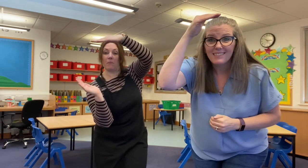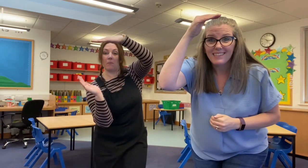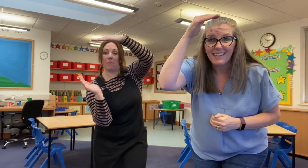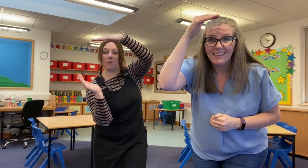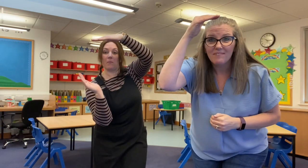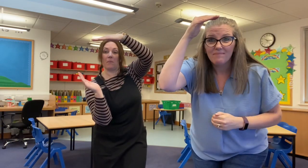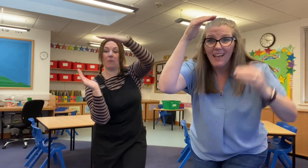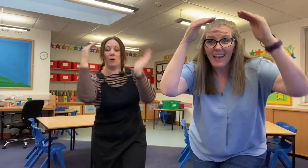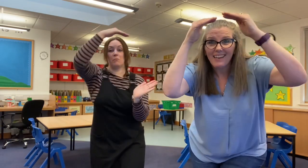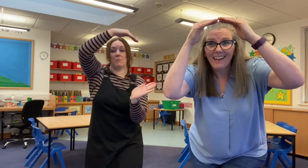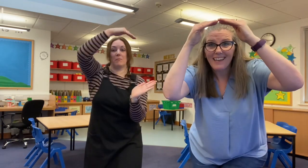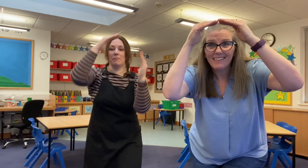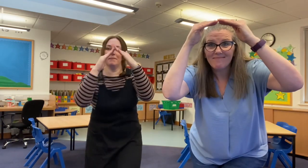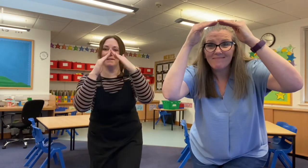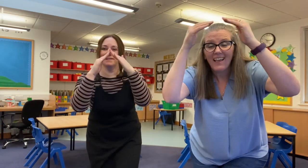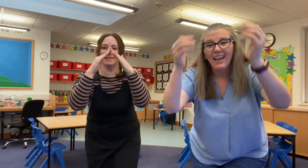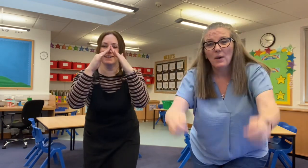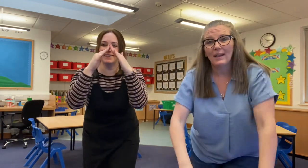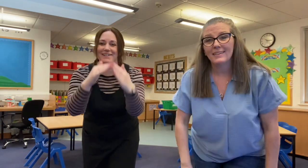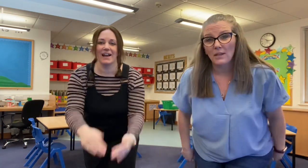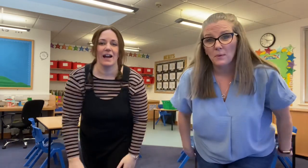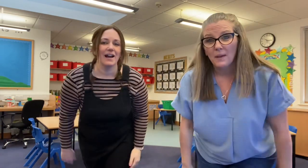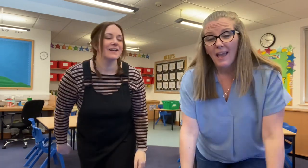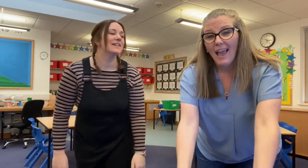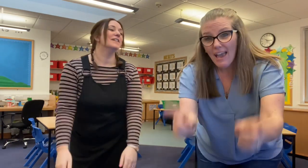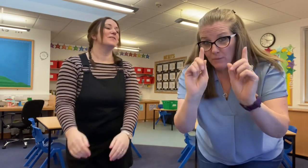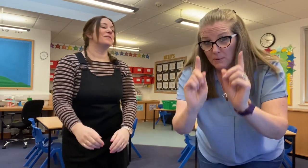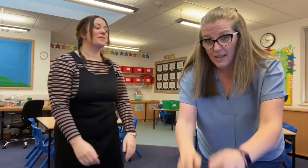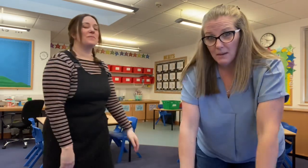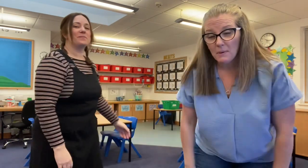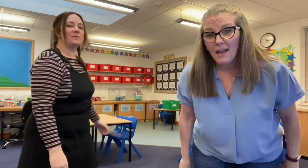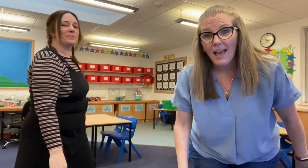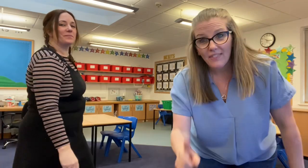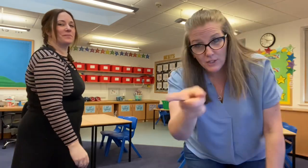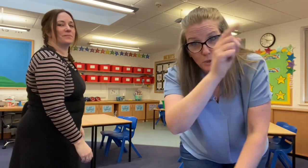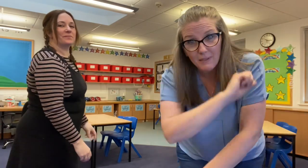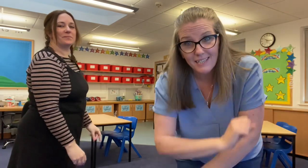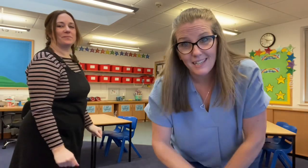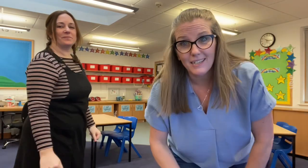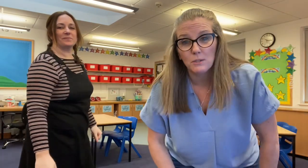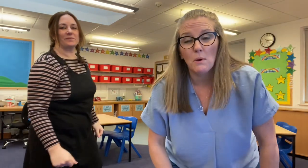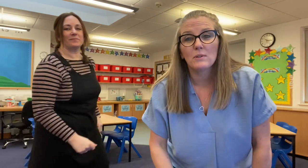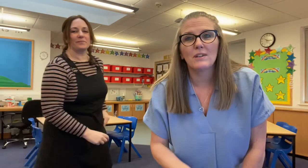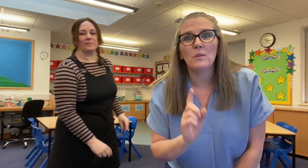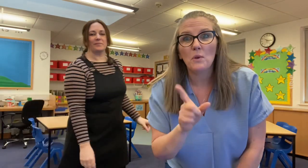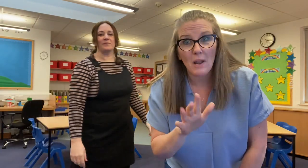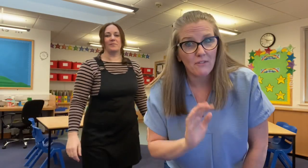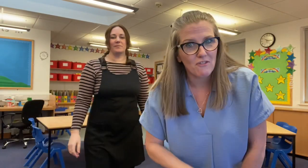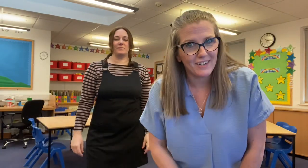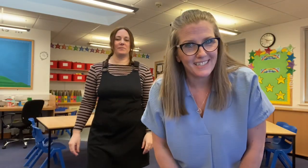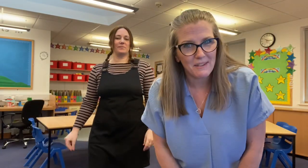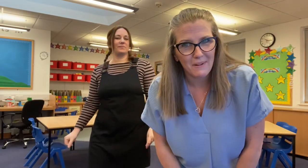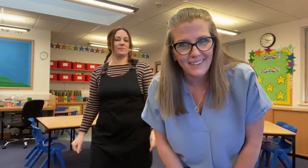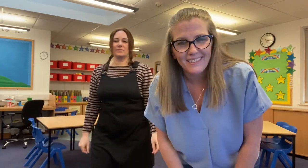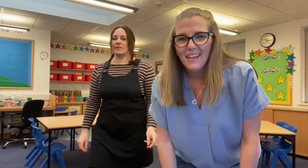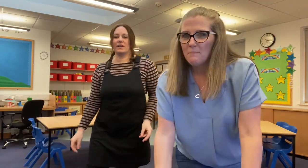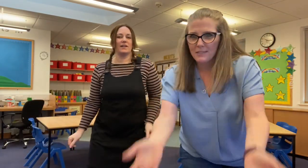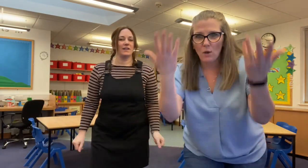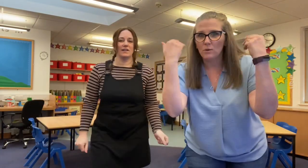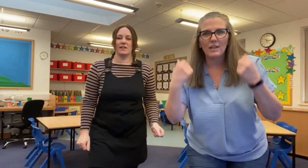Oh. Okay, so everybody up. That's you, Mrs. Slade, as well, because I know that you love a Friday assembly. Mrs. Hodge, everyone